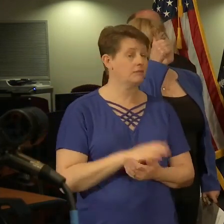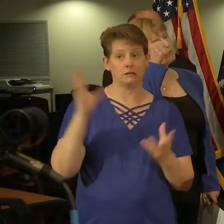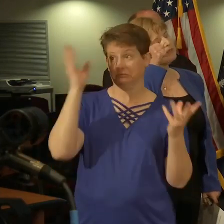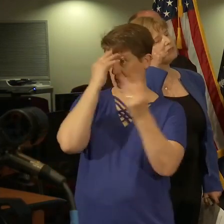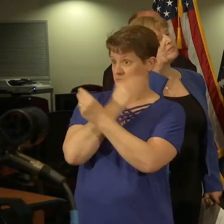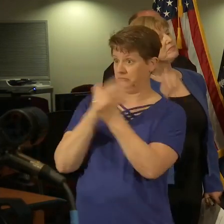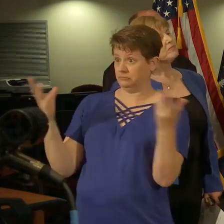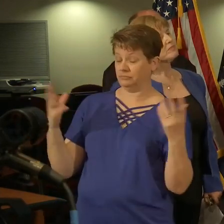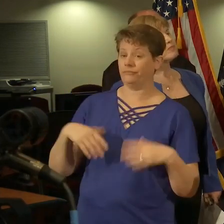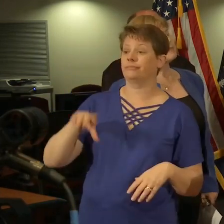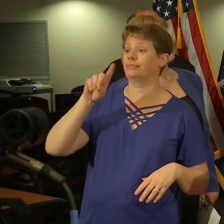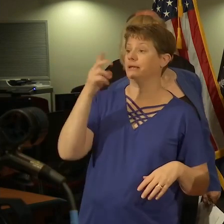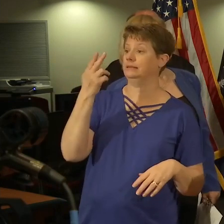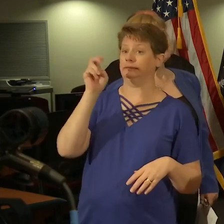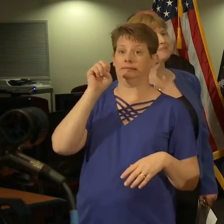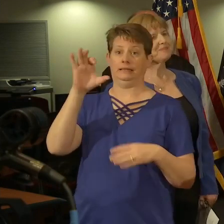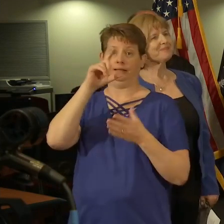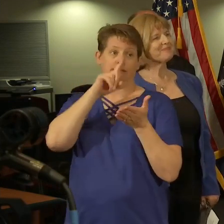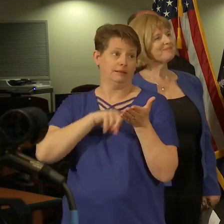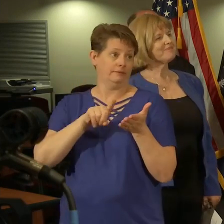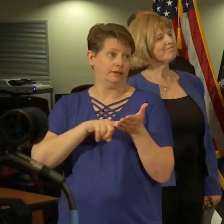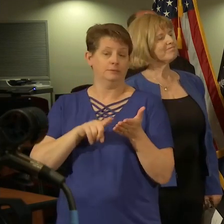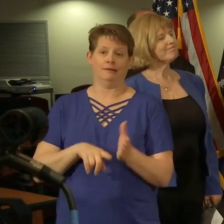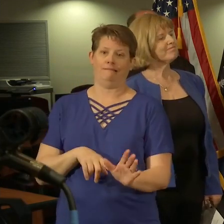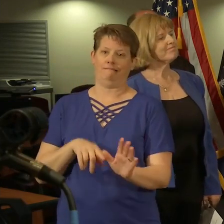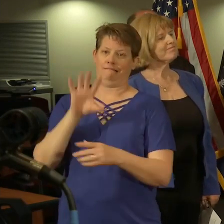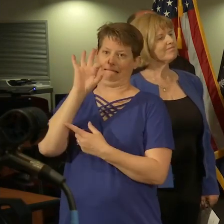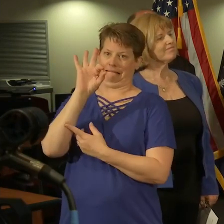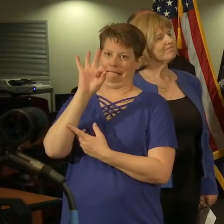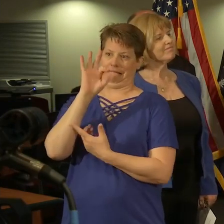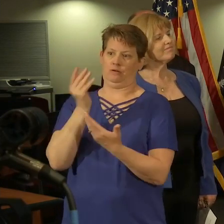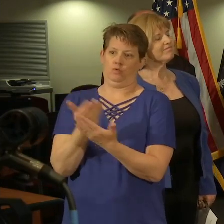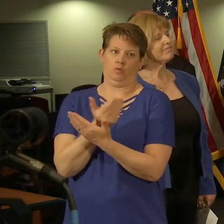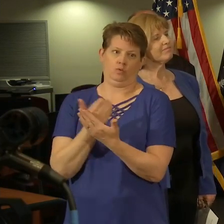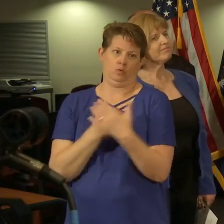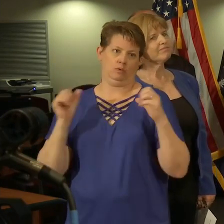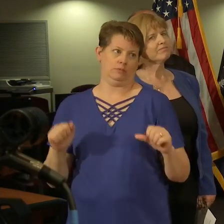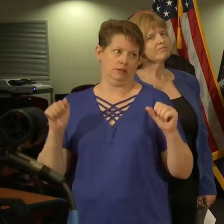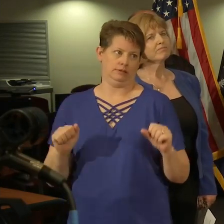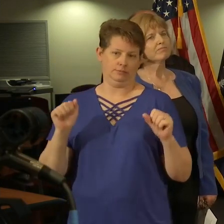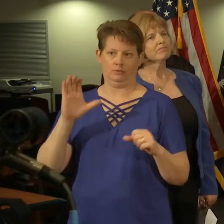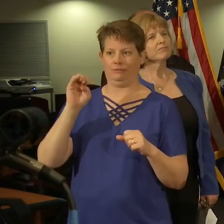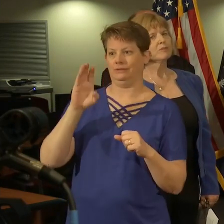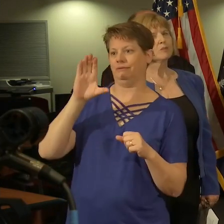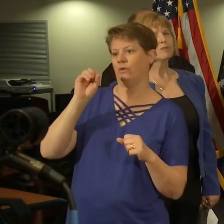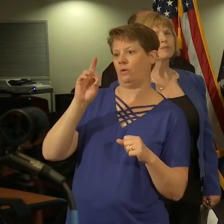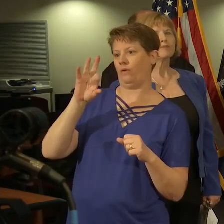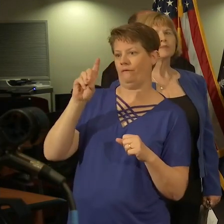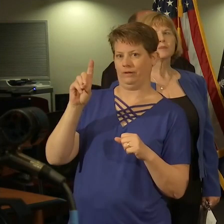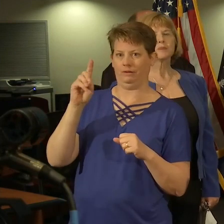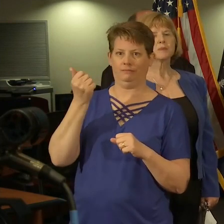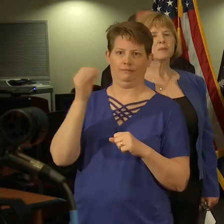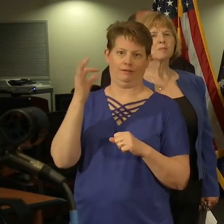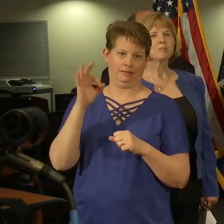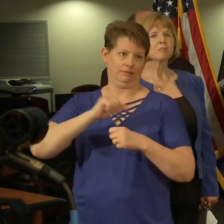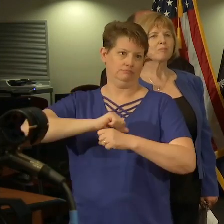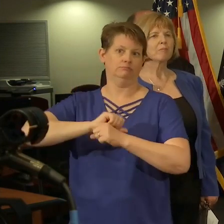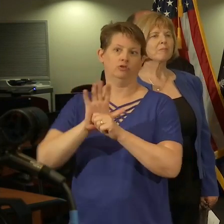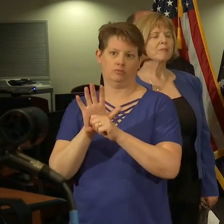update, DHEC is investigating 9 new possible cases of COVID-19 novel